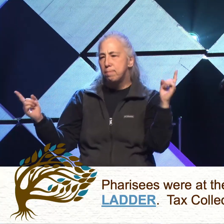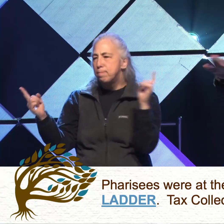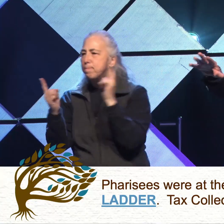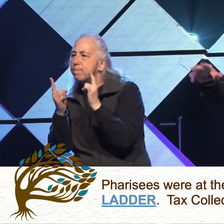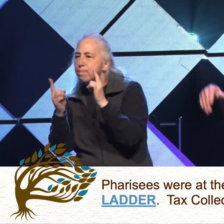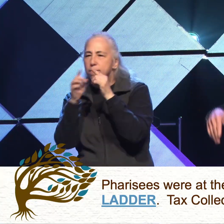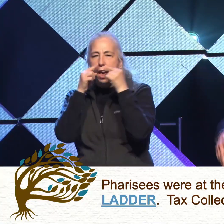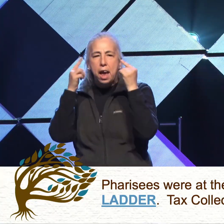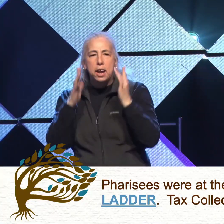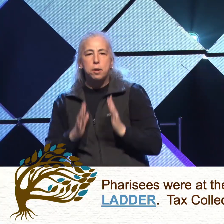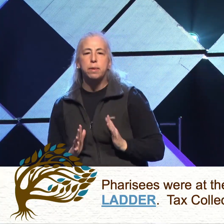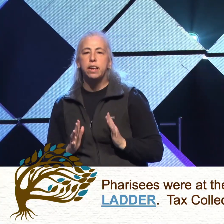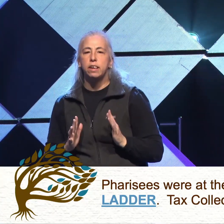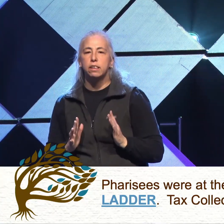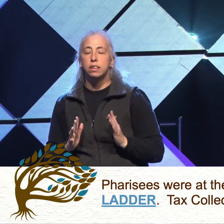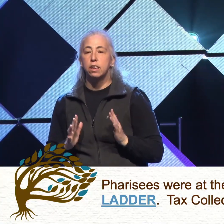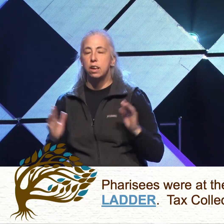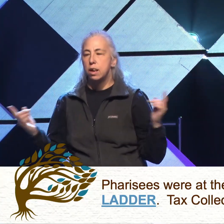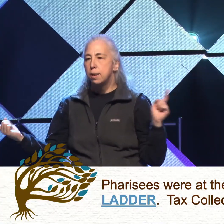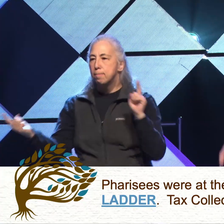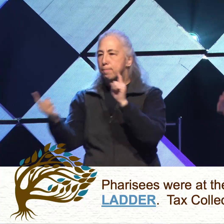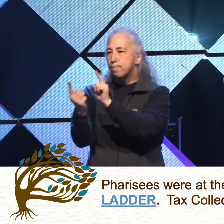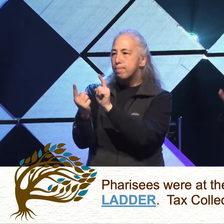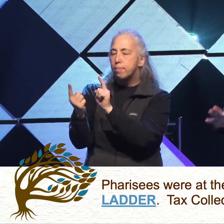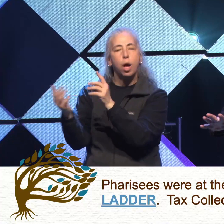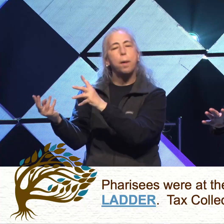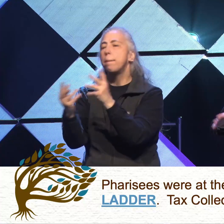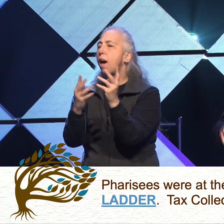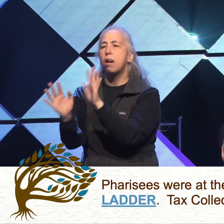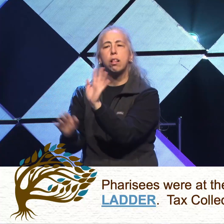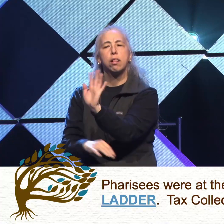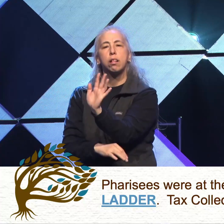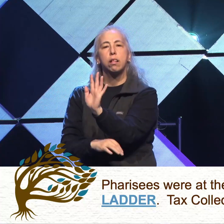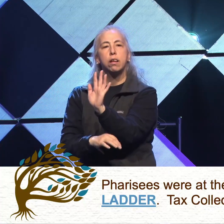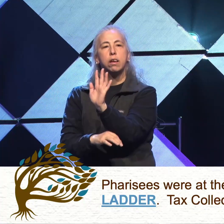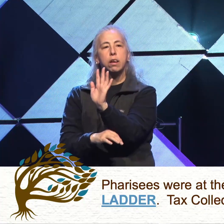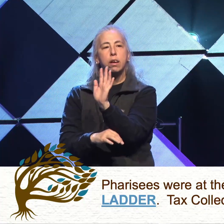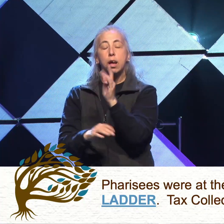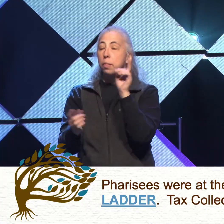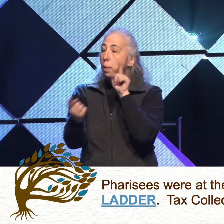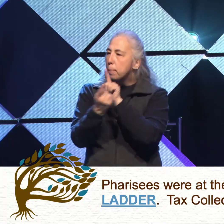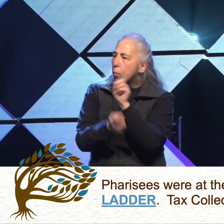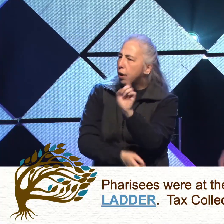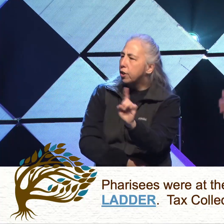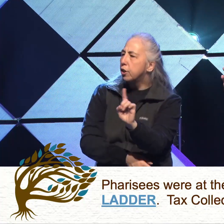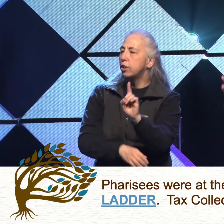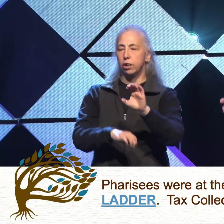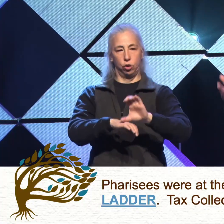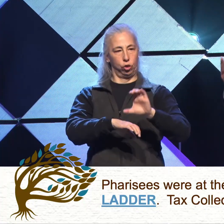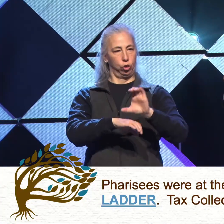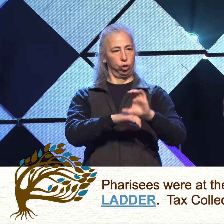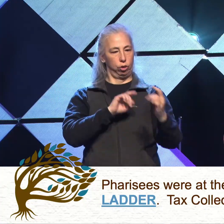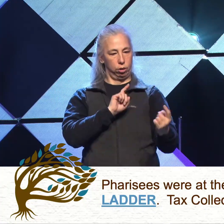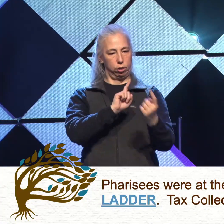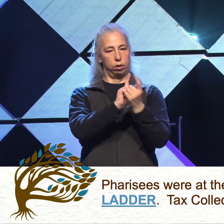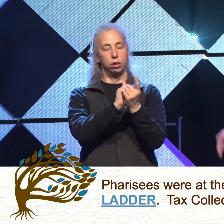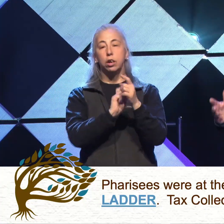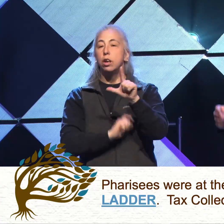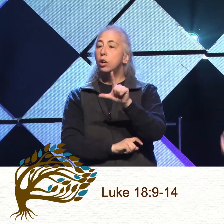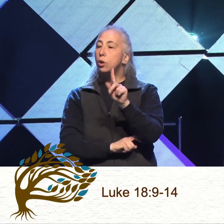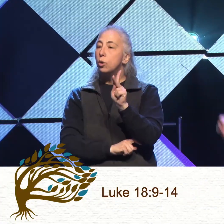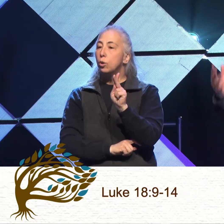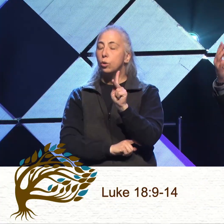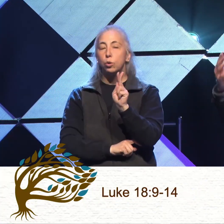but they don't meet on a battlefield. They meet in a church. And it's found in Luke 18, 9